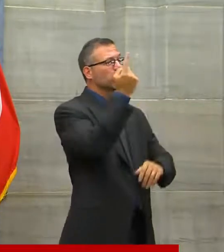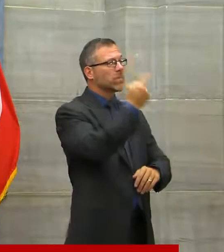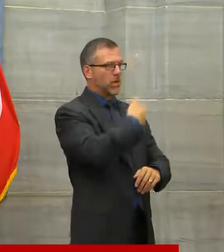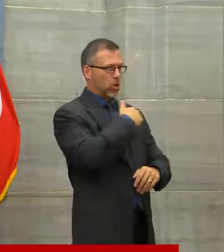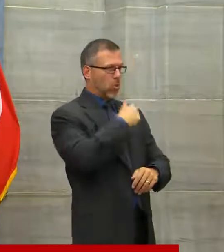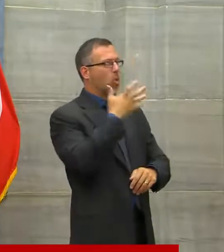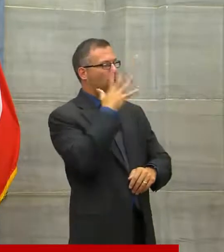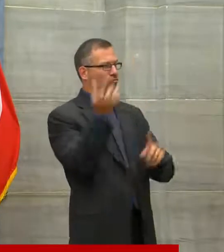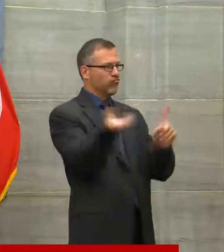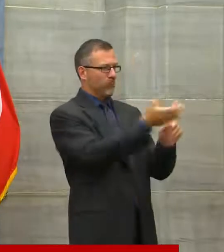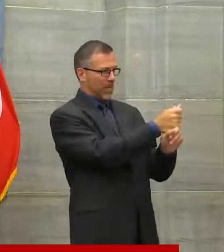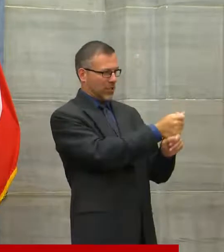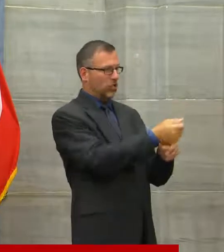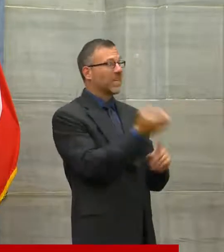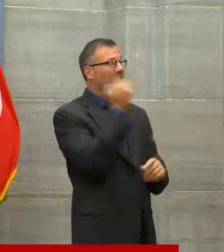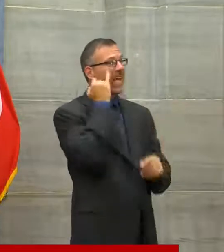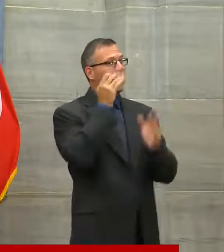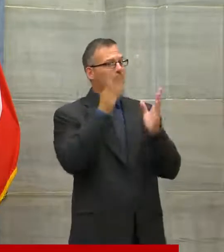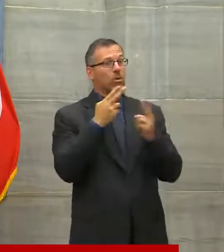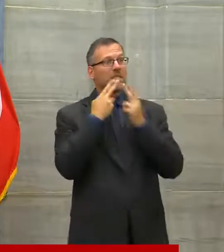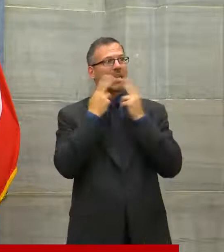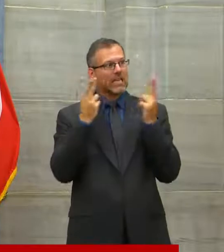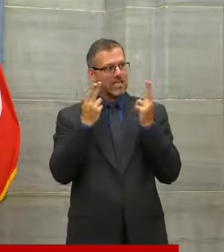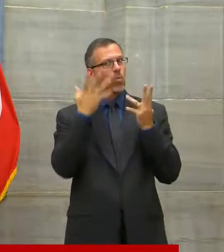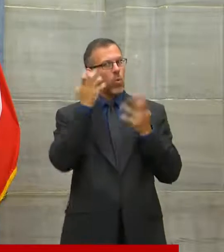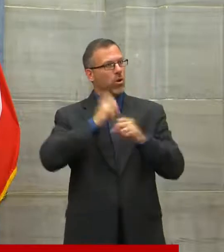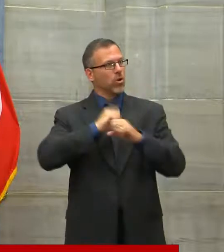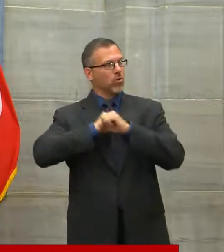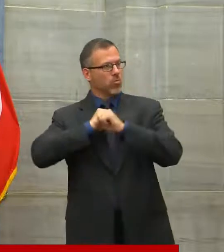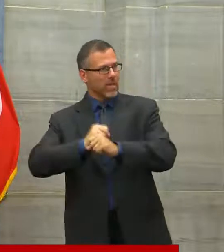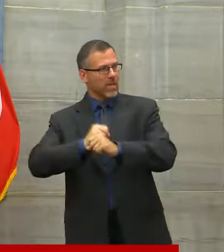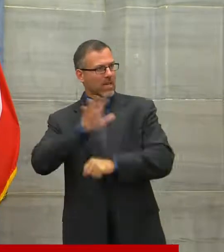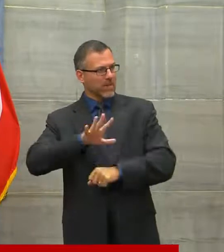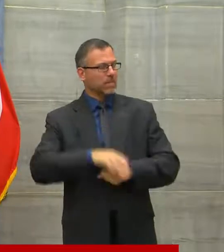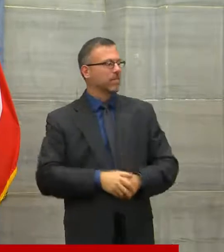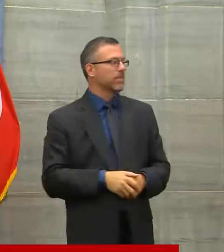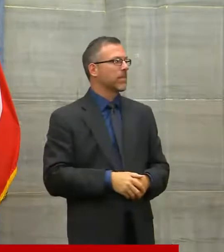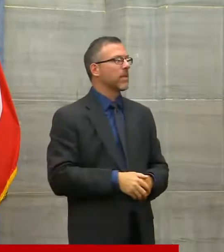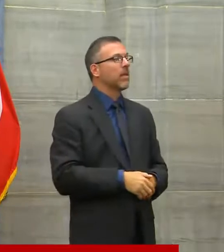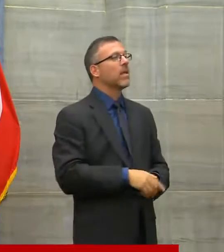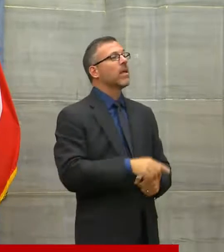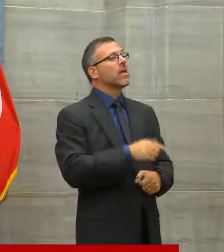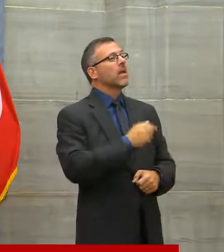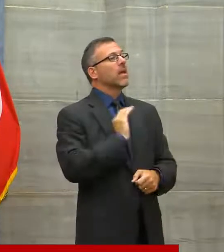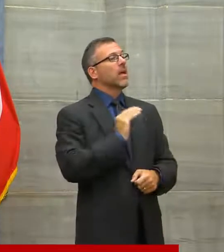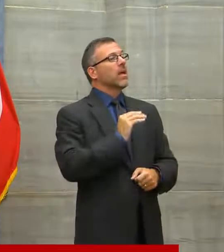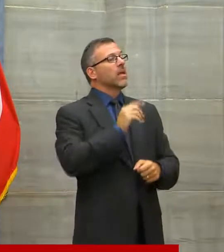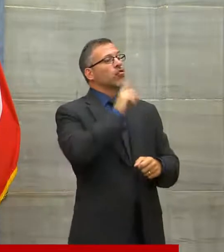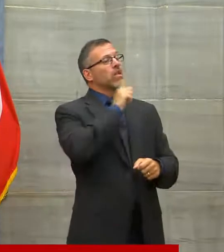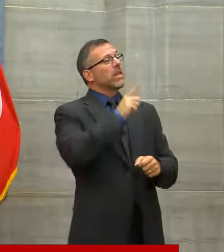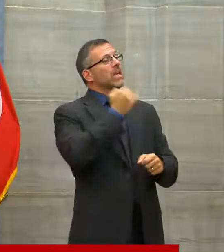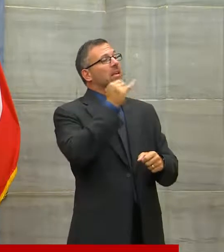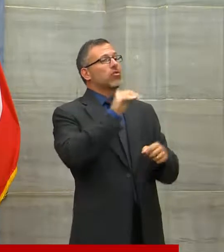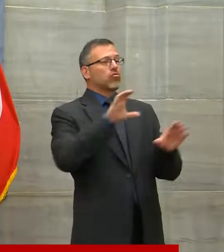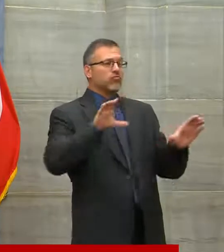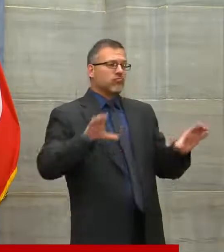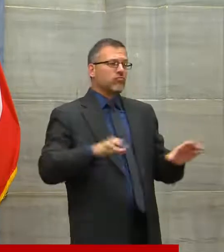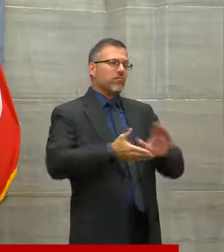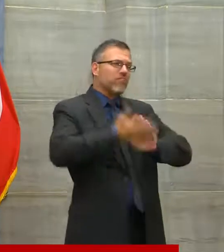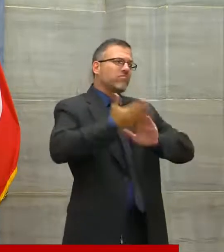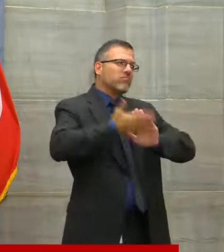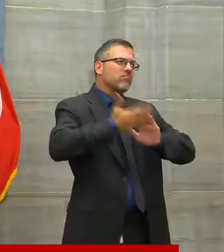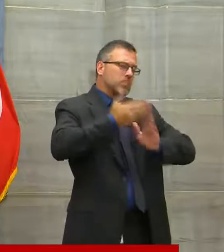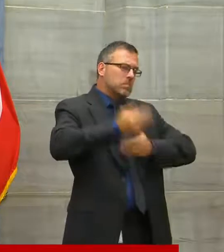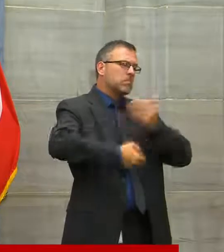especially true in cases involving law enforcement. Accountability is our core function. We